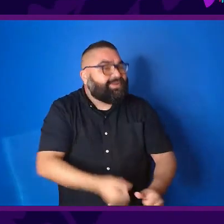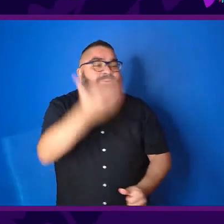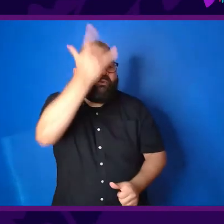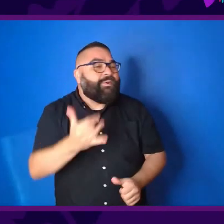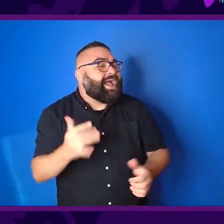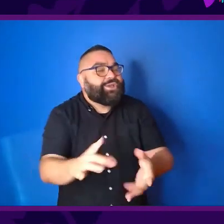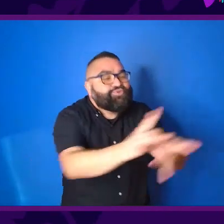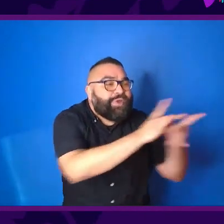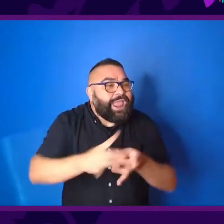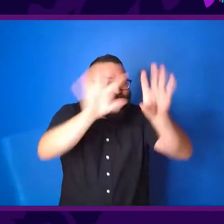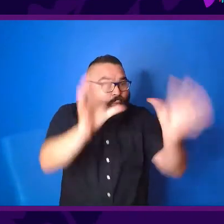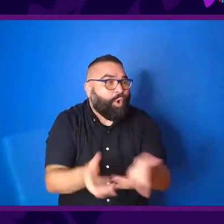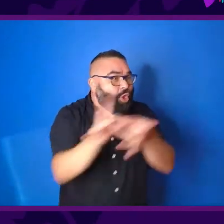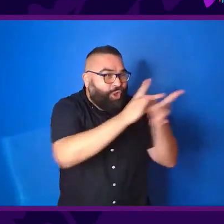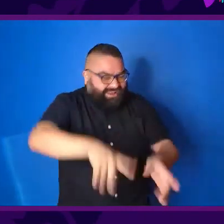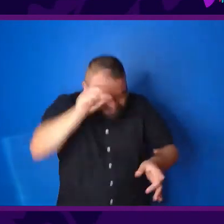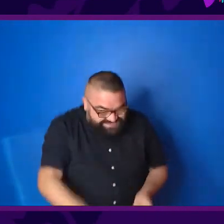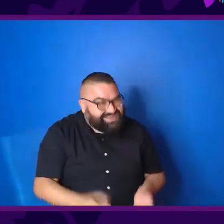up to you to decide.